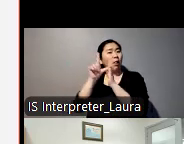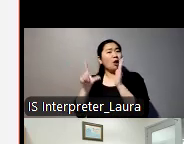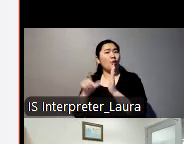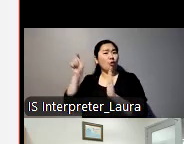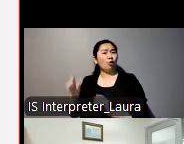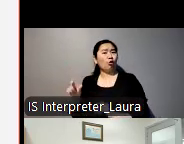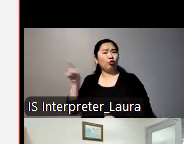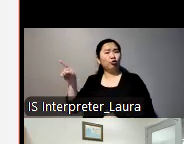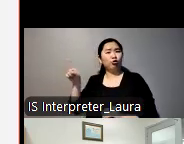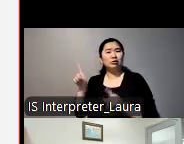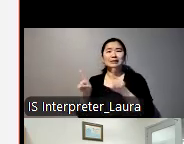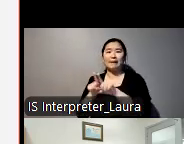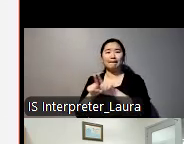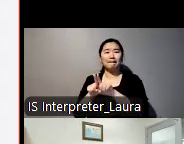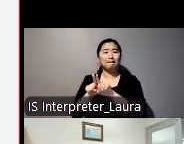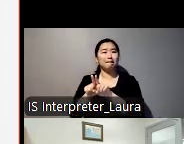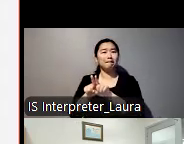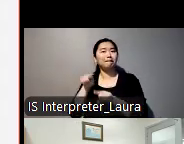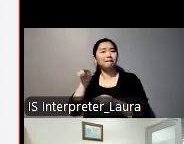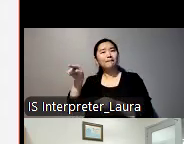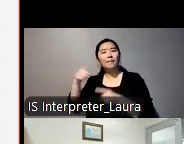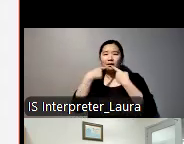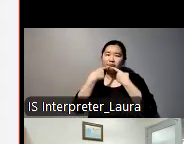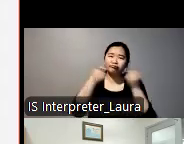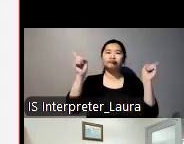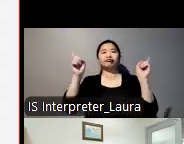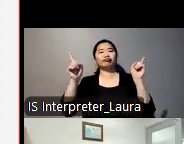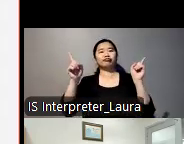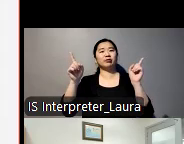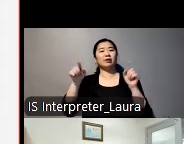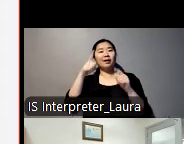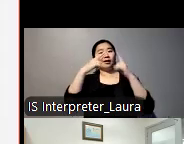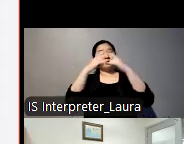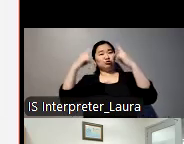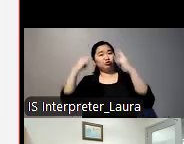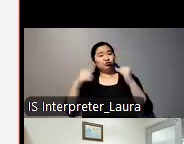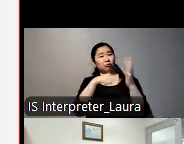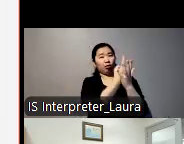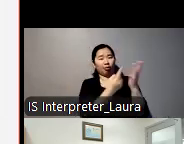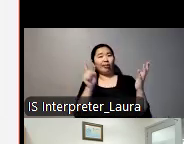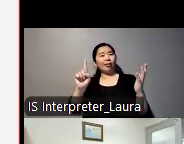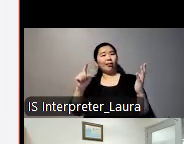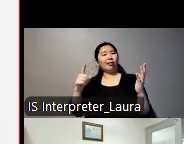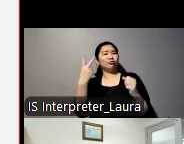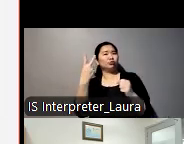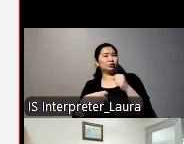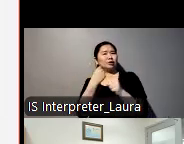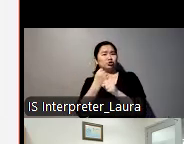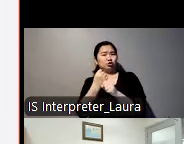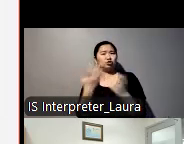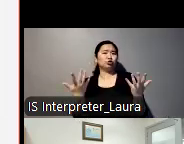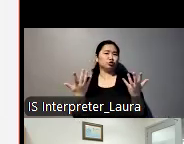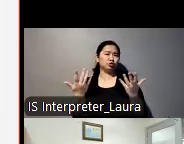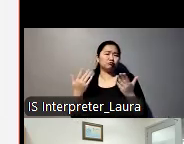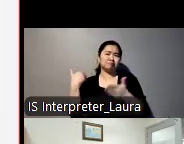Japanese lawyers made a declaration. Japanese Lawyers